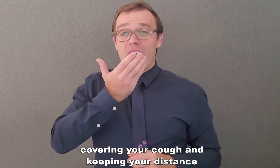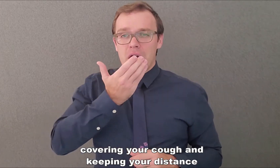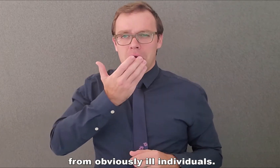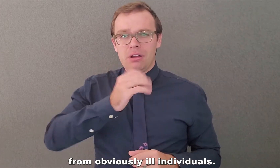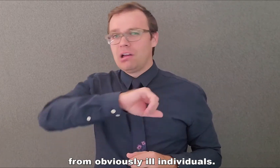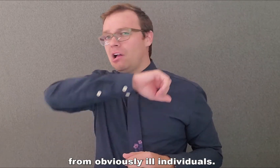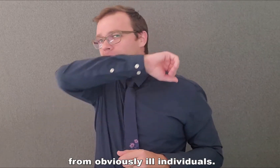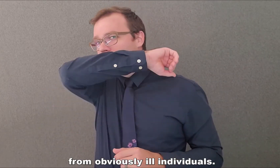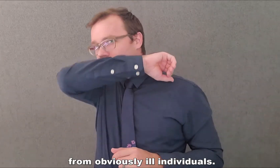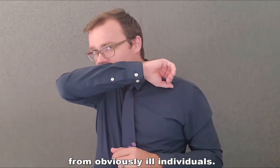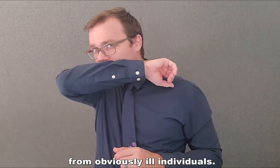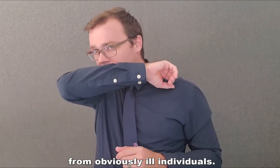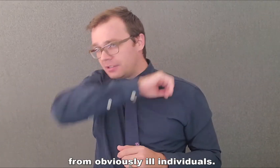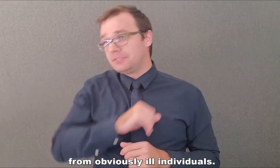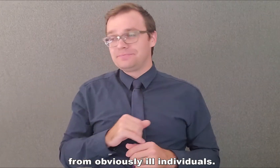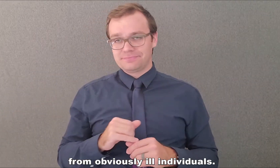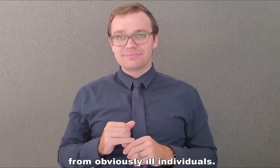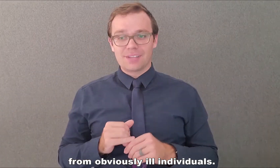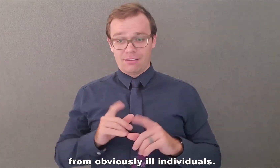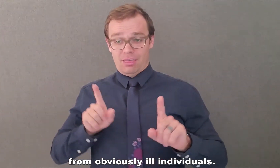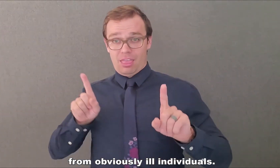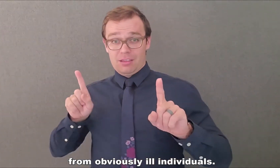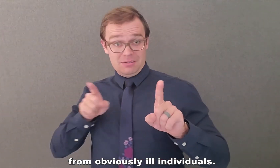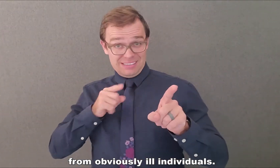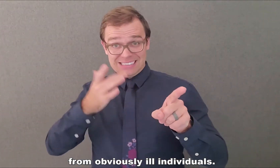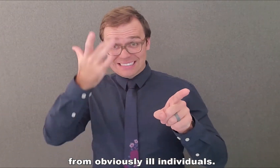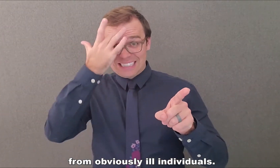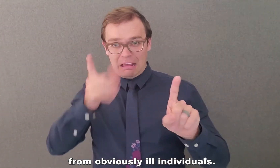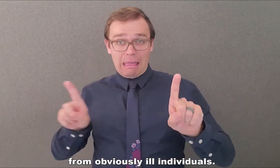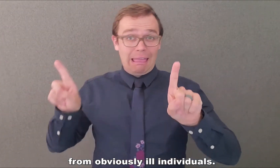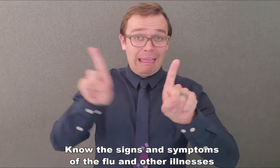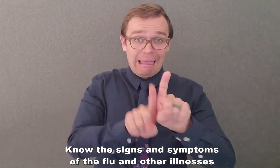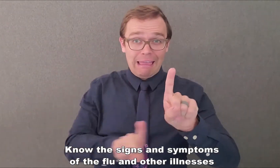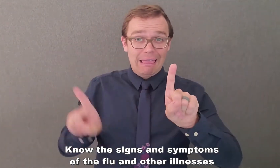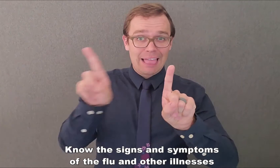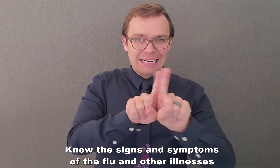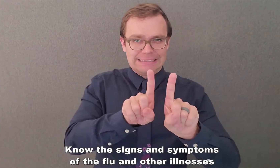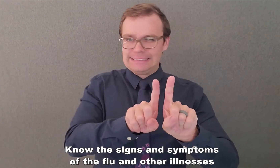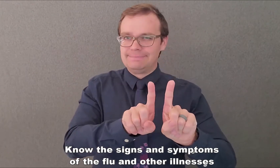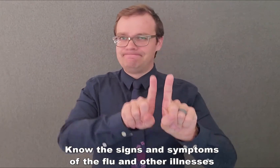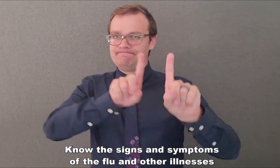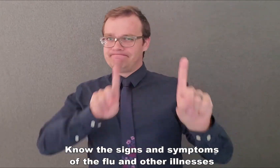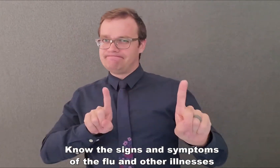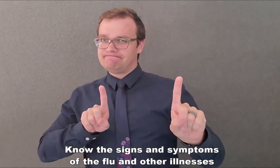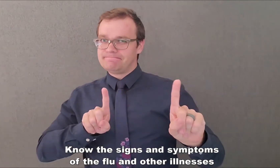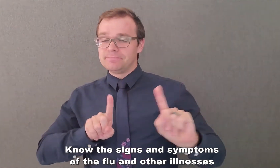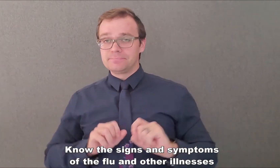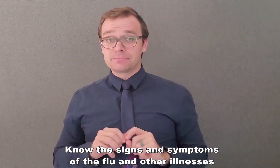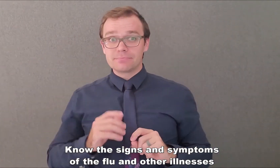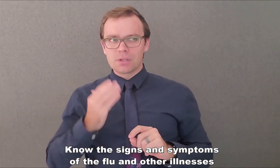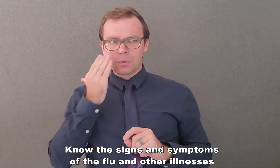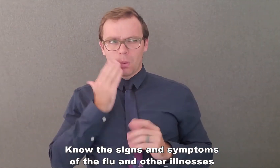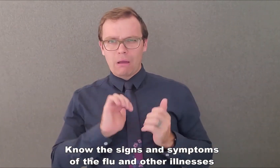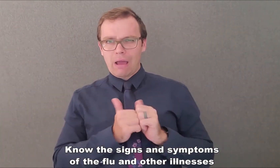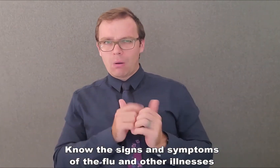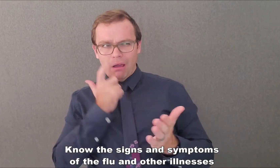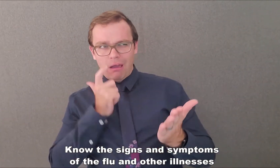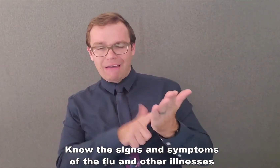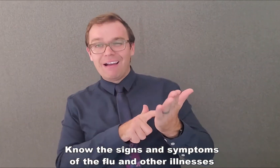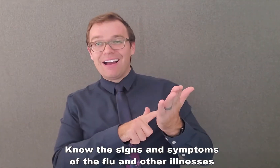from obviously ill individuals. Know the signs and symptoms of the flu and other illnesses